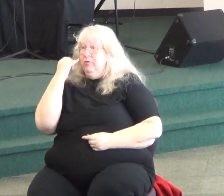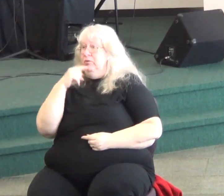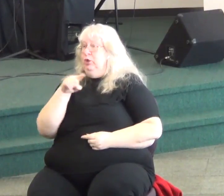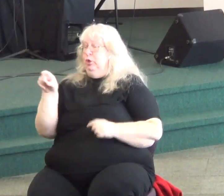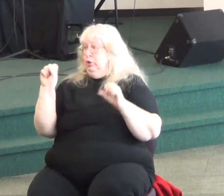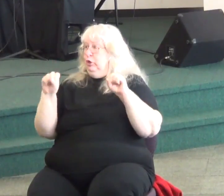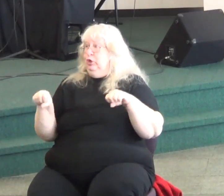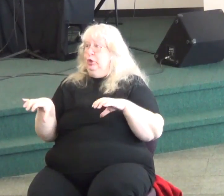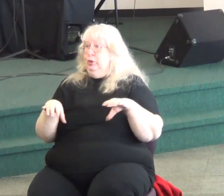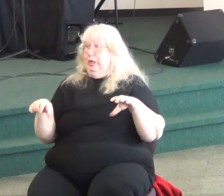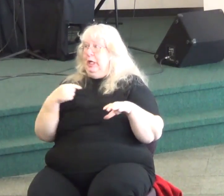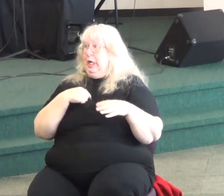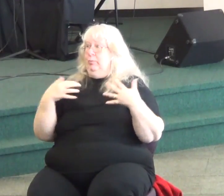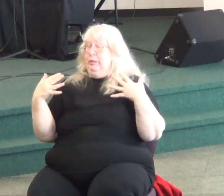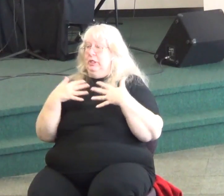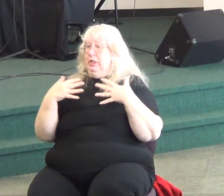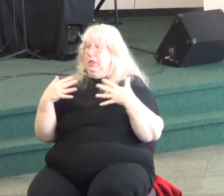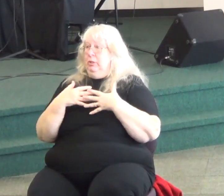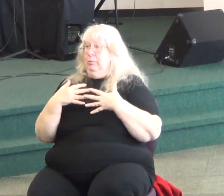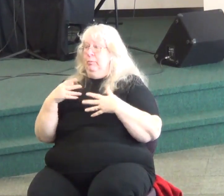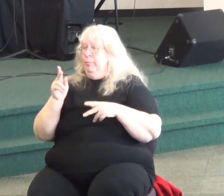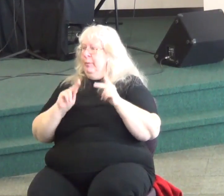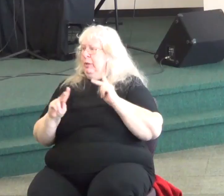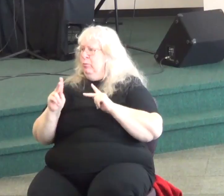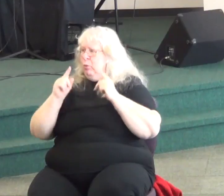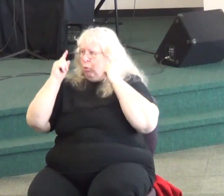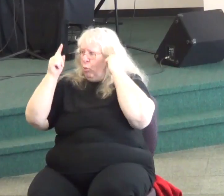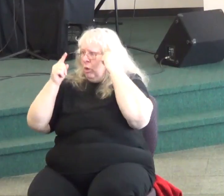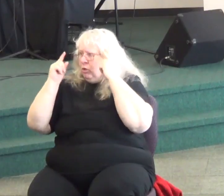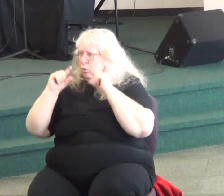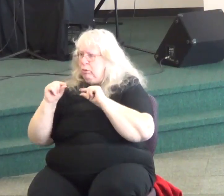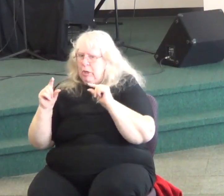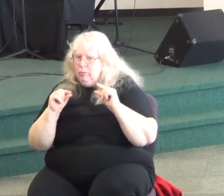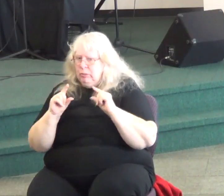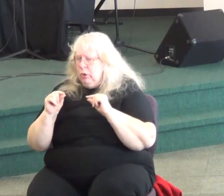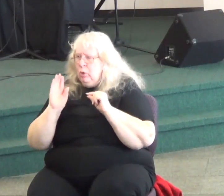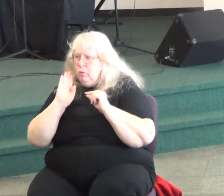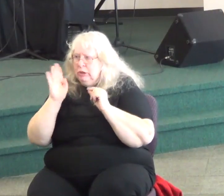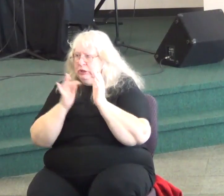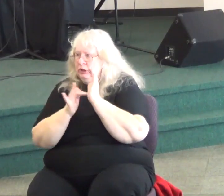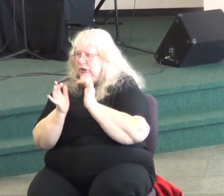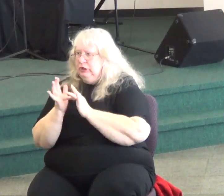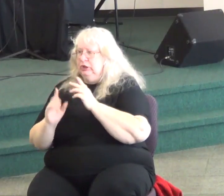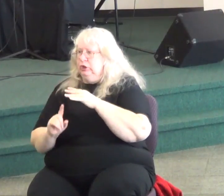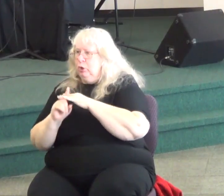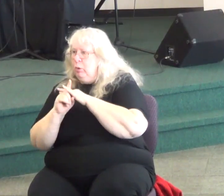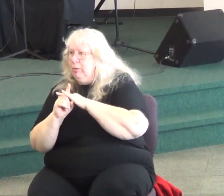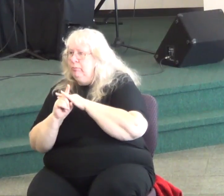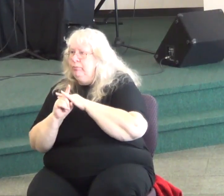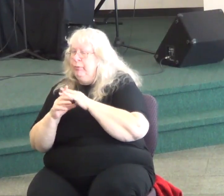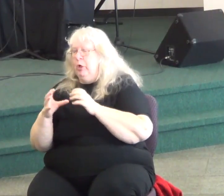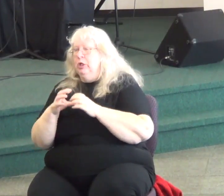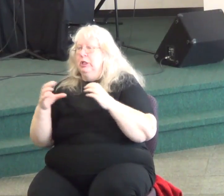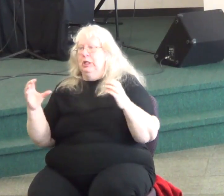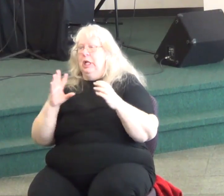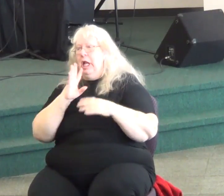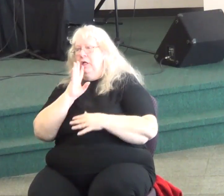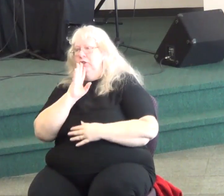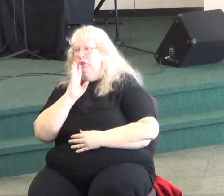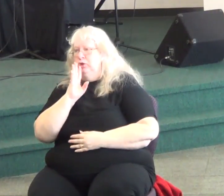They wonder if he's going to show up for the feast. There's been a lot of chatter about Jesus, these miracles.